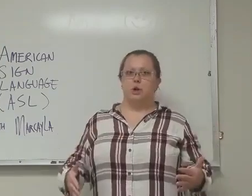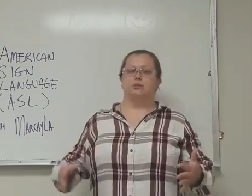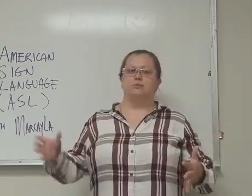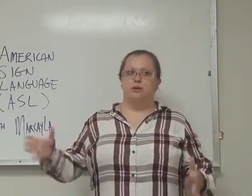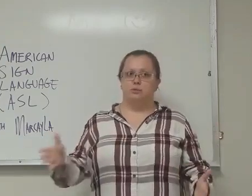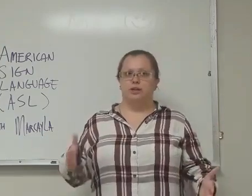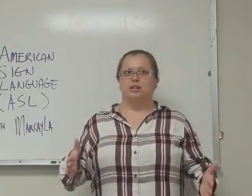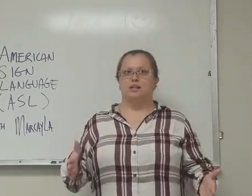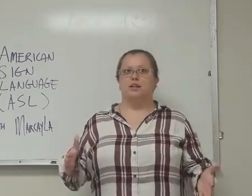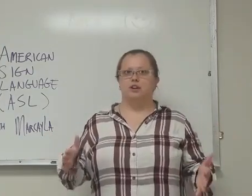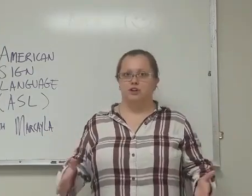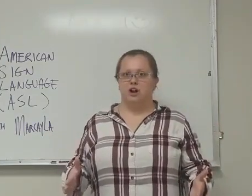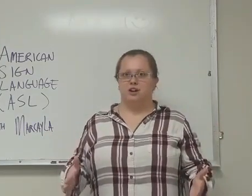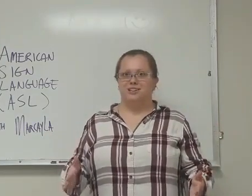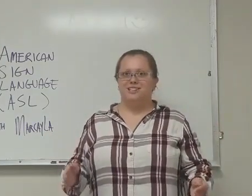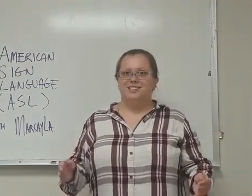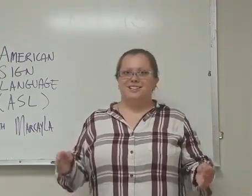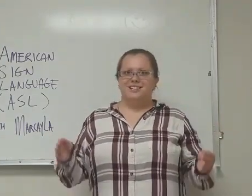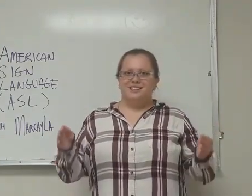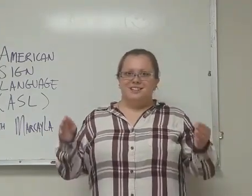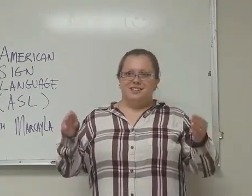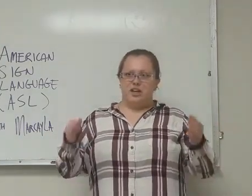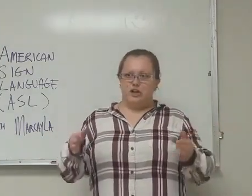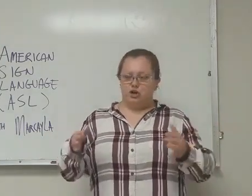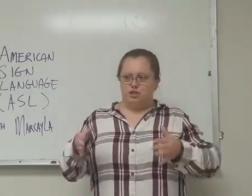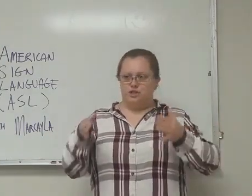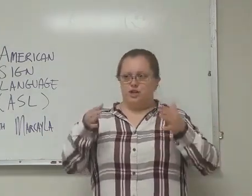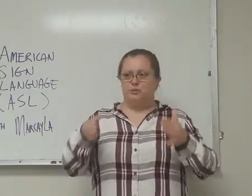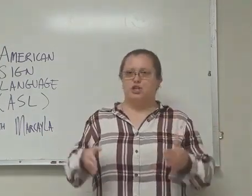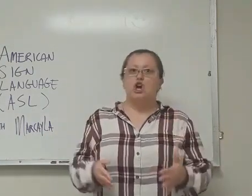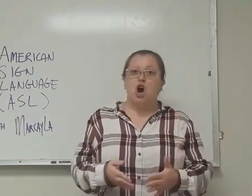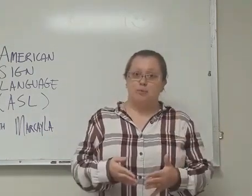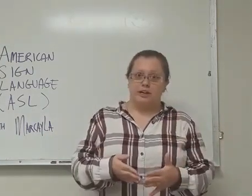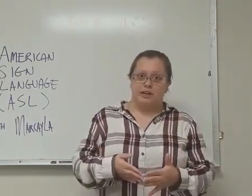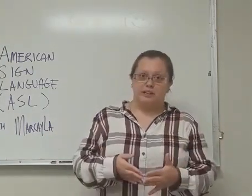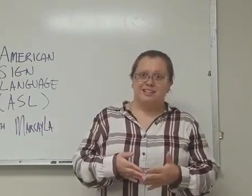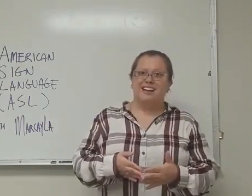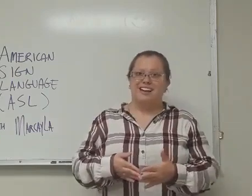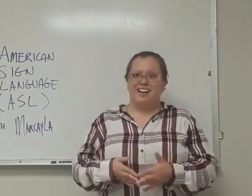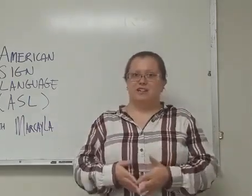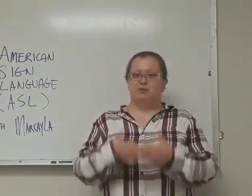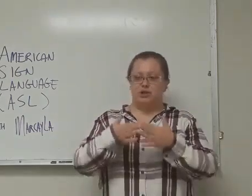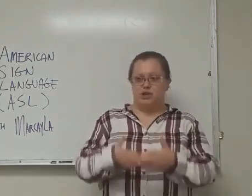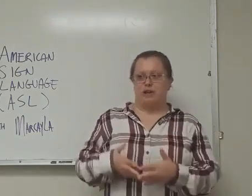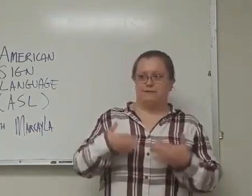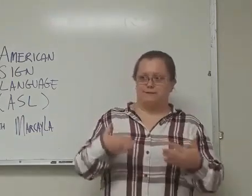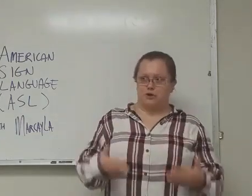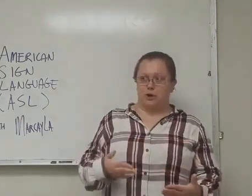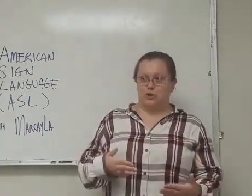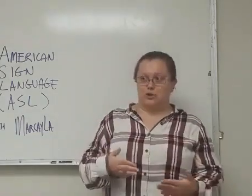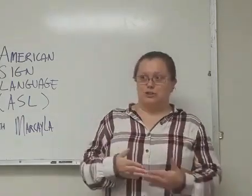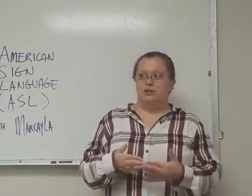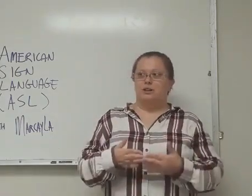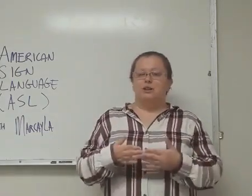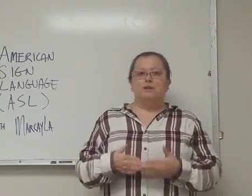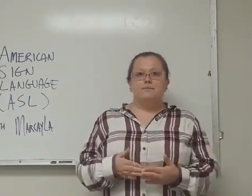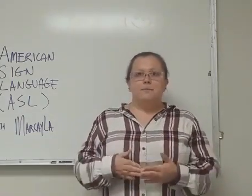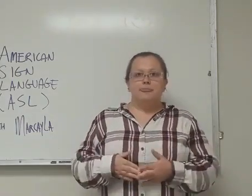and realizing that that yours is going to be choppy. Right. Especially at first. Like with learning